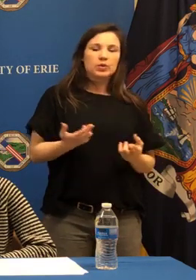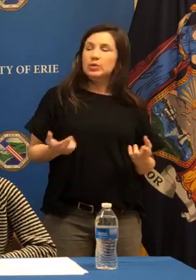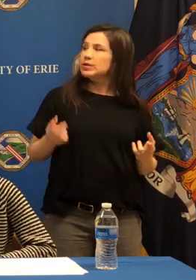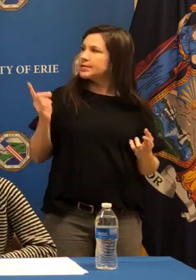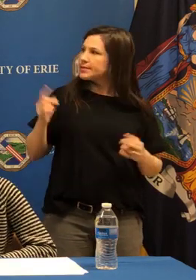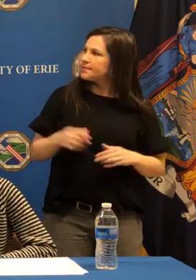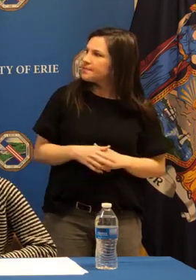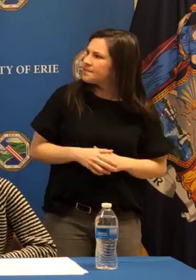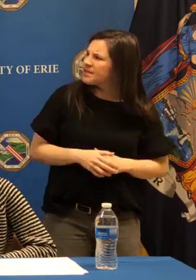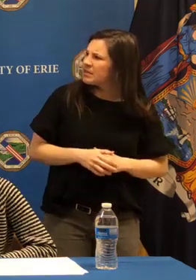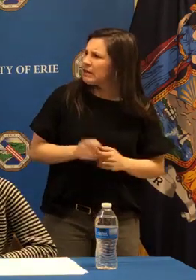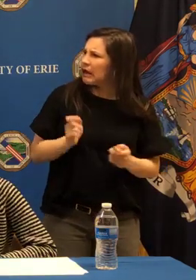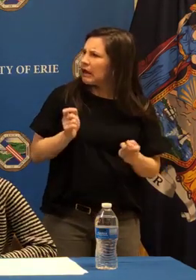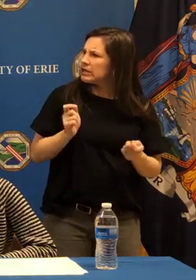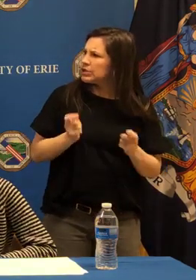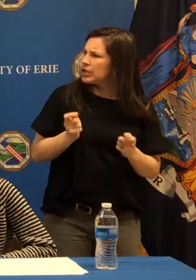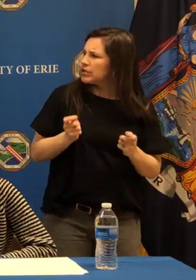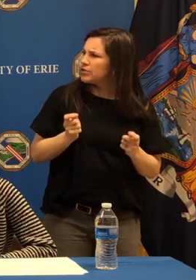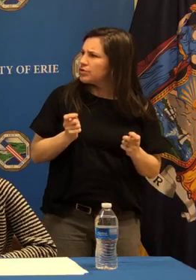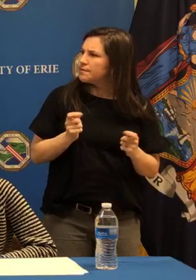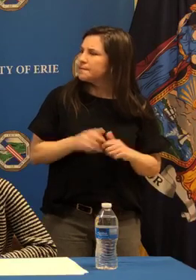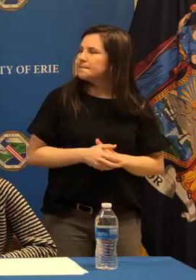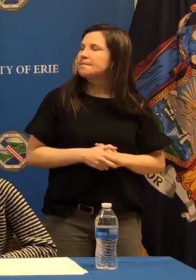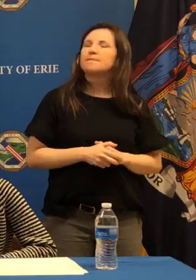make a little change here.